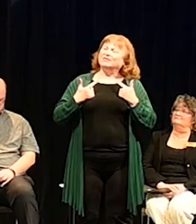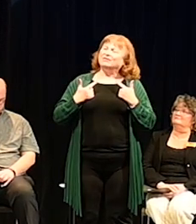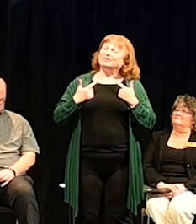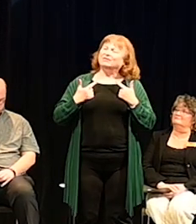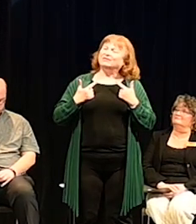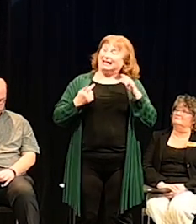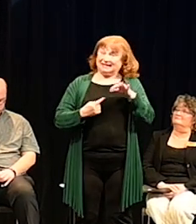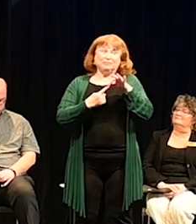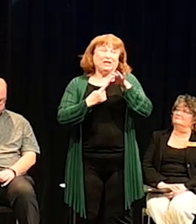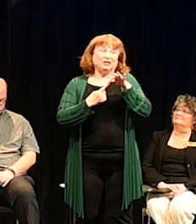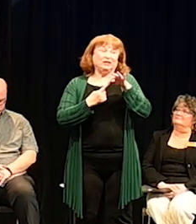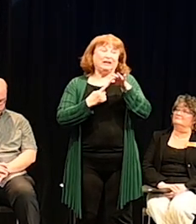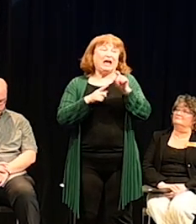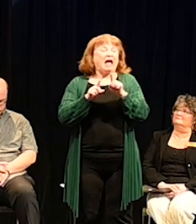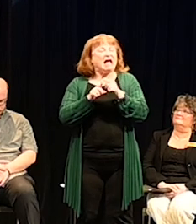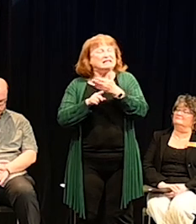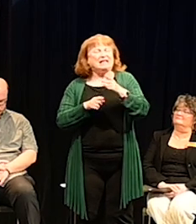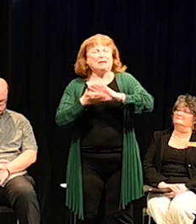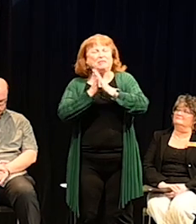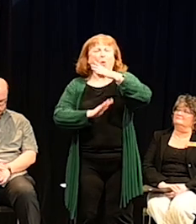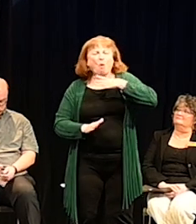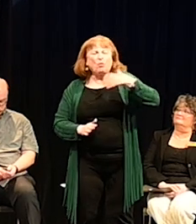lives, especially as they age.